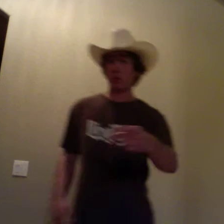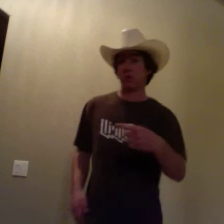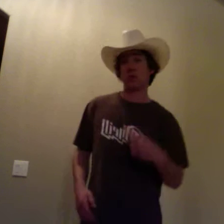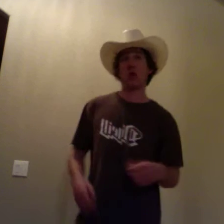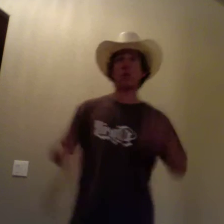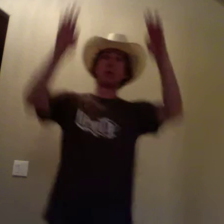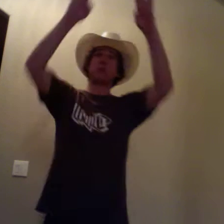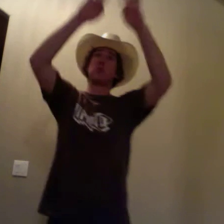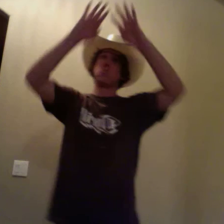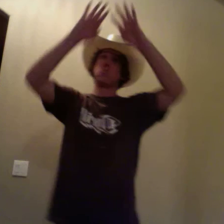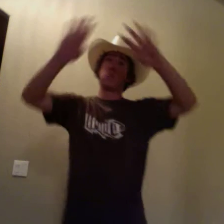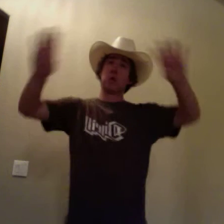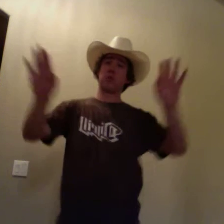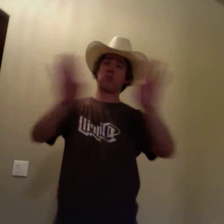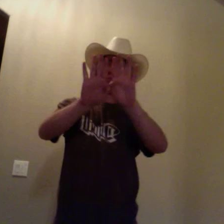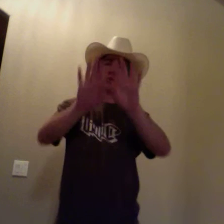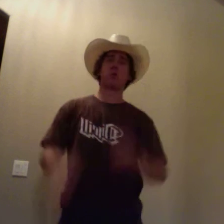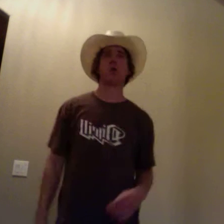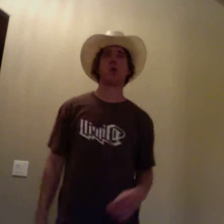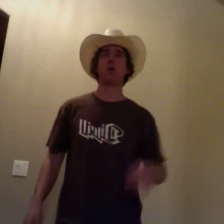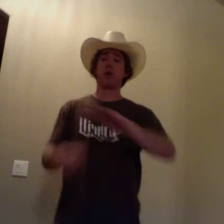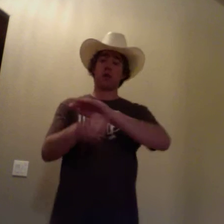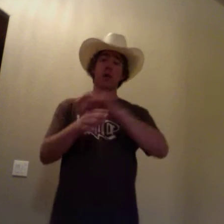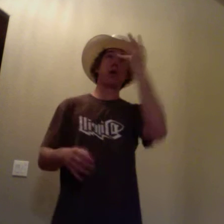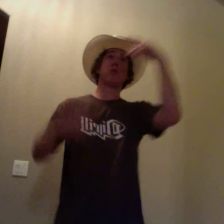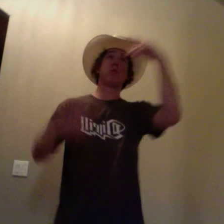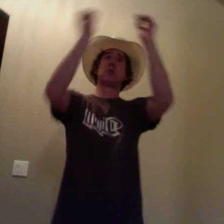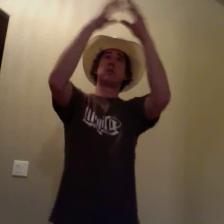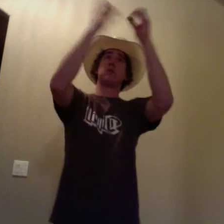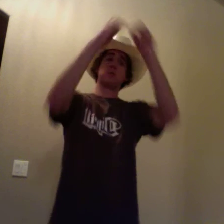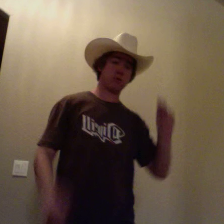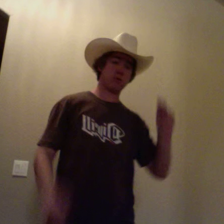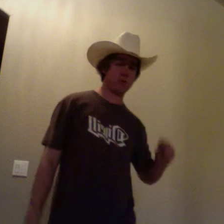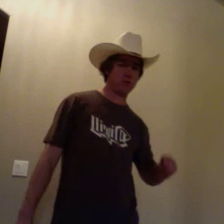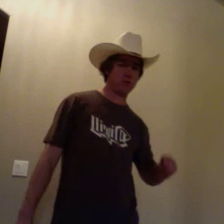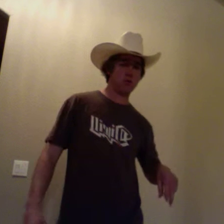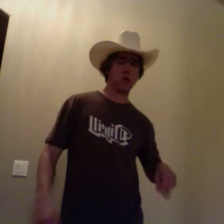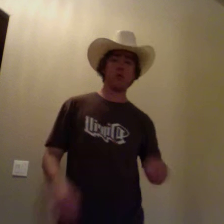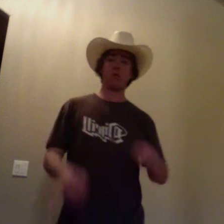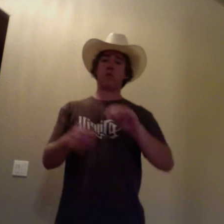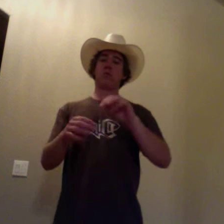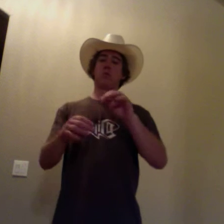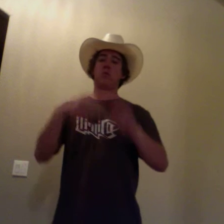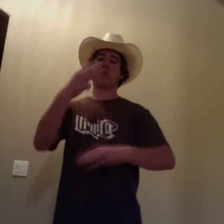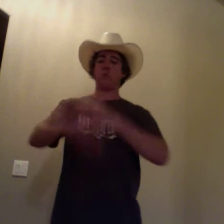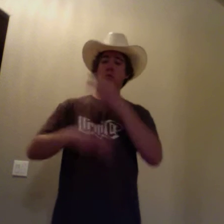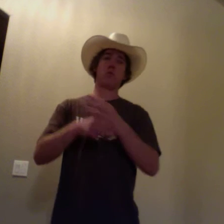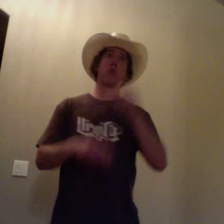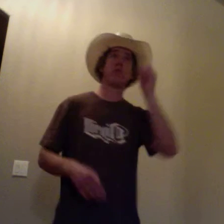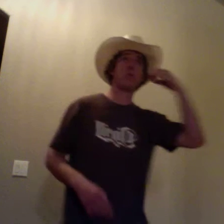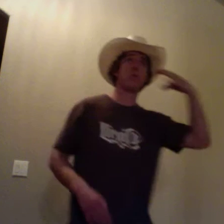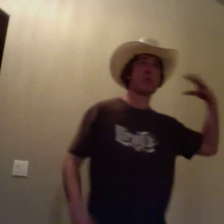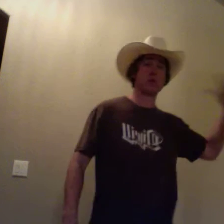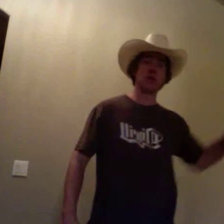the curtains, pretend like there's no world outside. We could pretend it all the